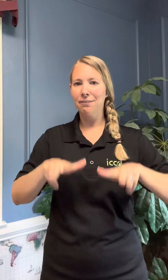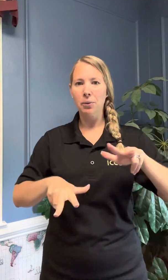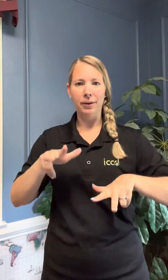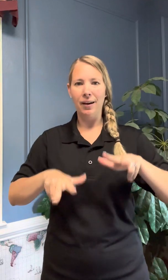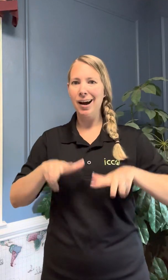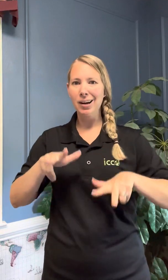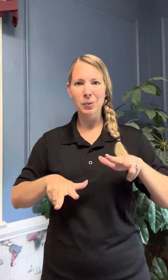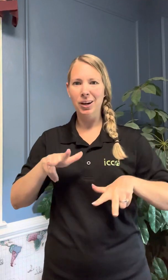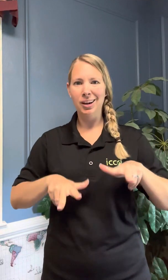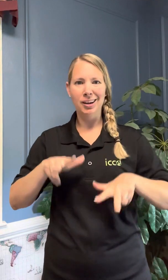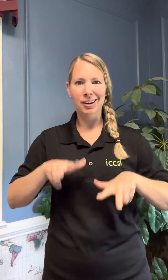forth. Awkward.